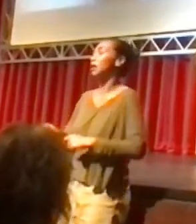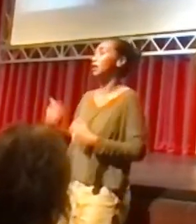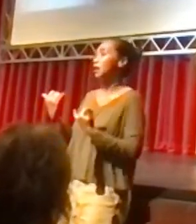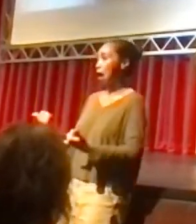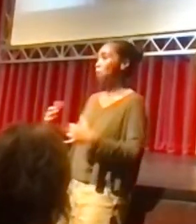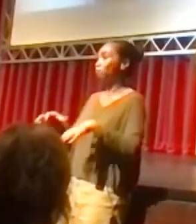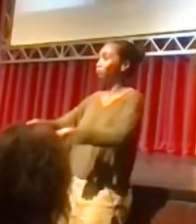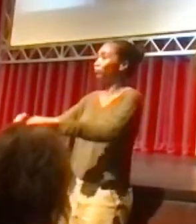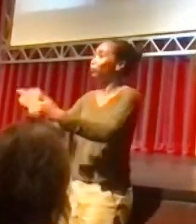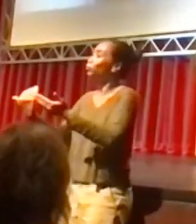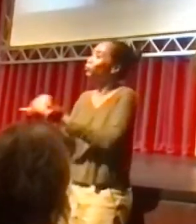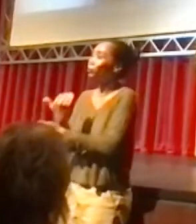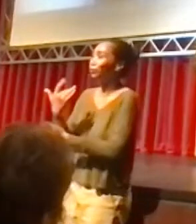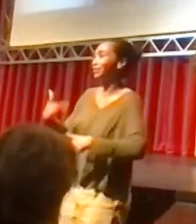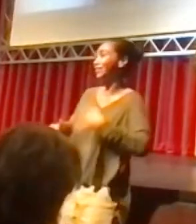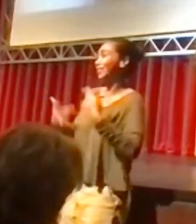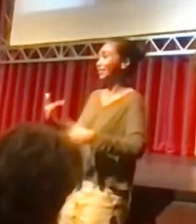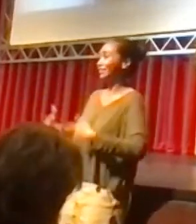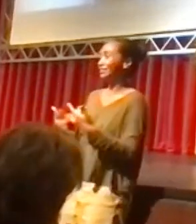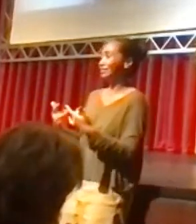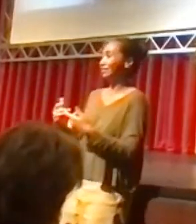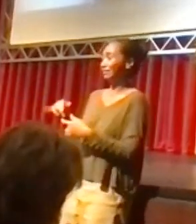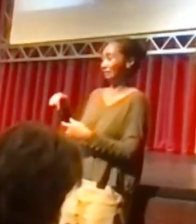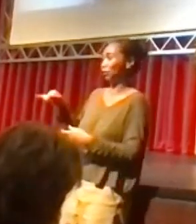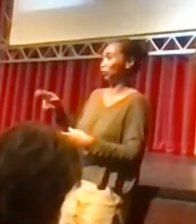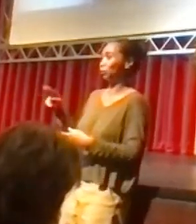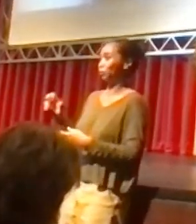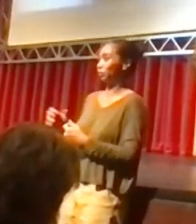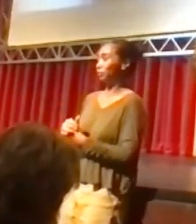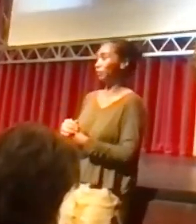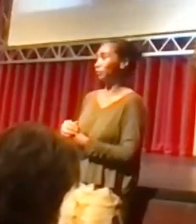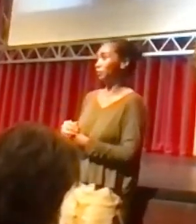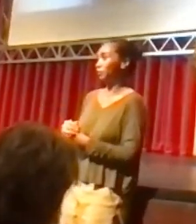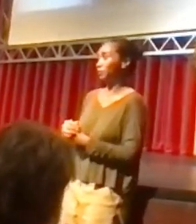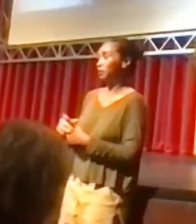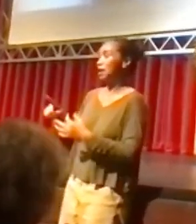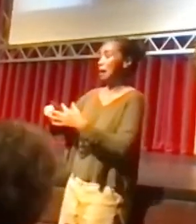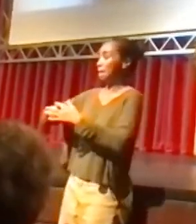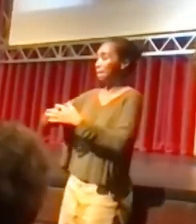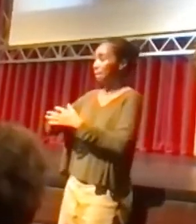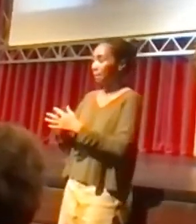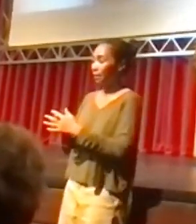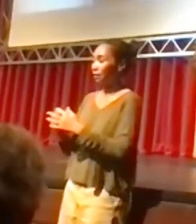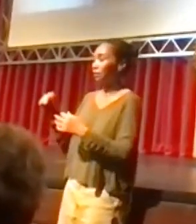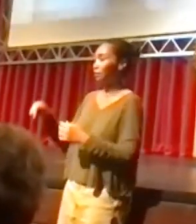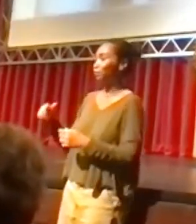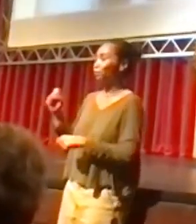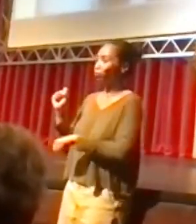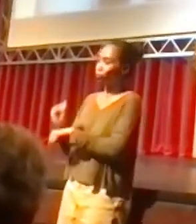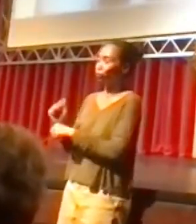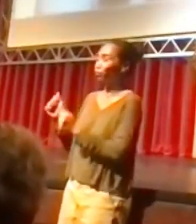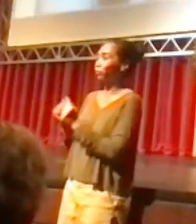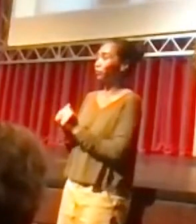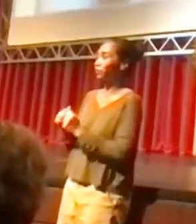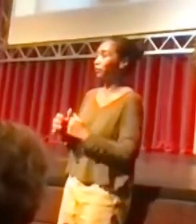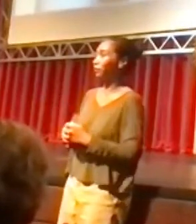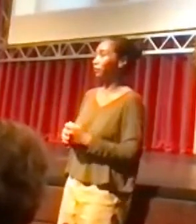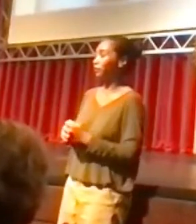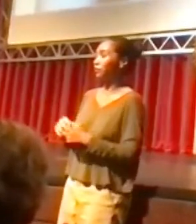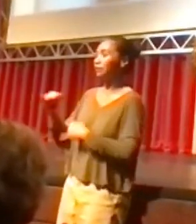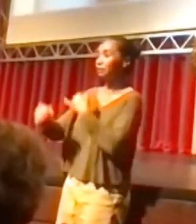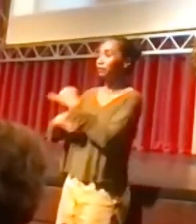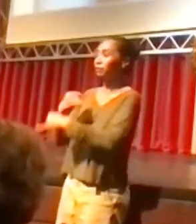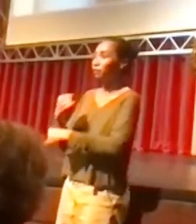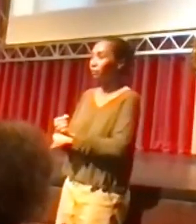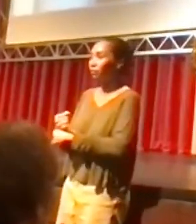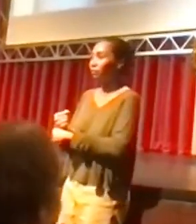embarking on a new and exciting record or journey. And that is the beginning of working with